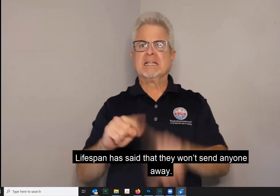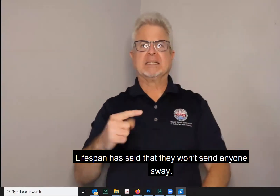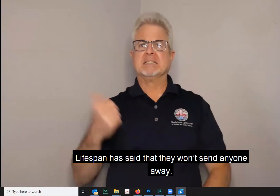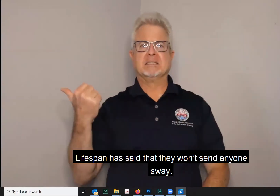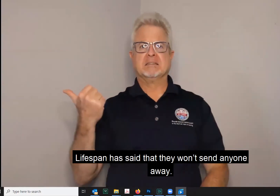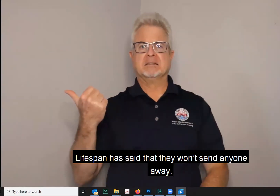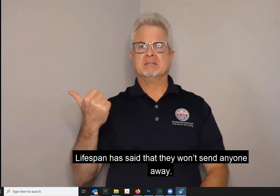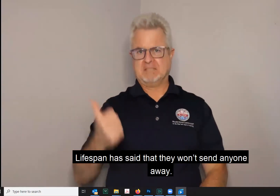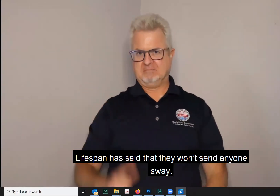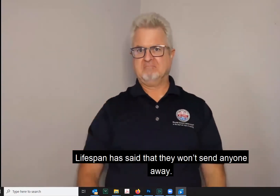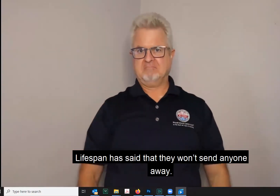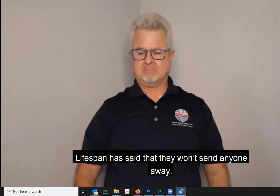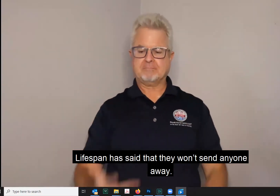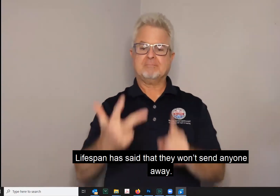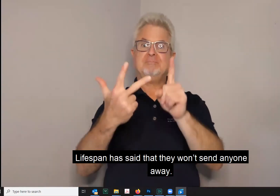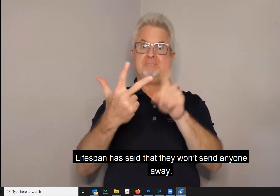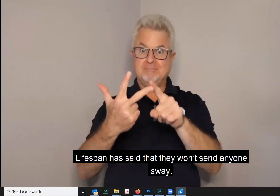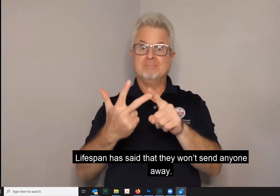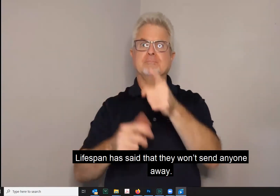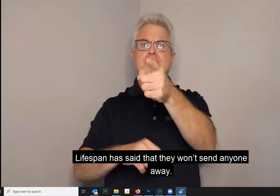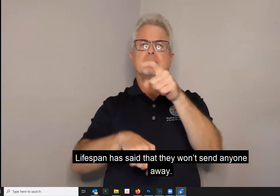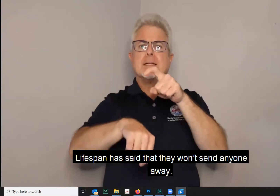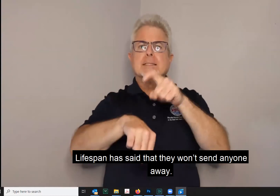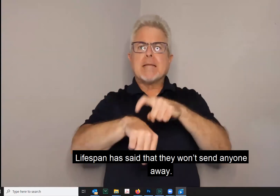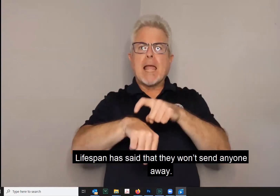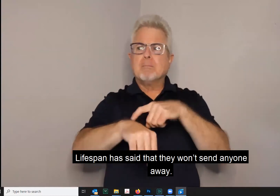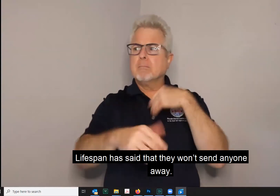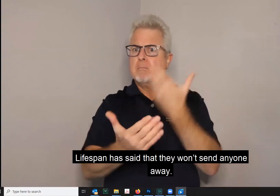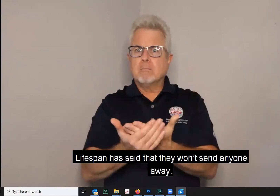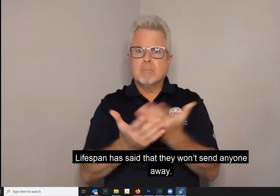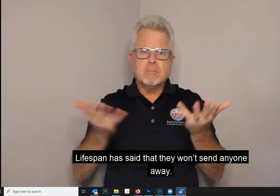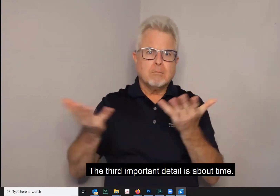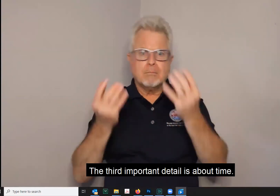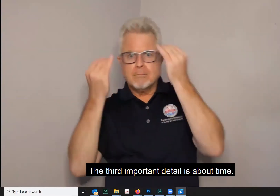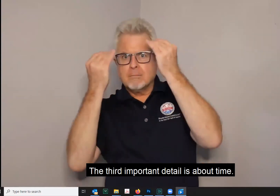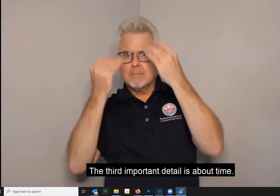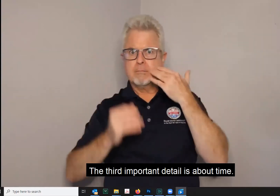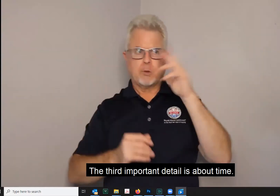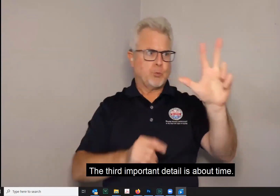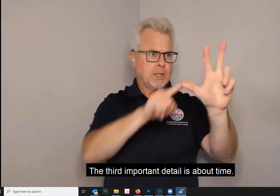August 31st, register, and take the test. Lifespan has said that they won't send anyone